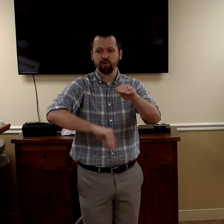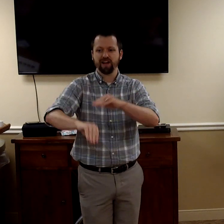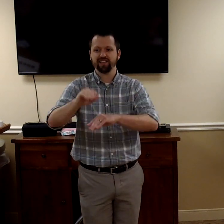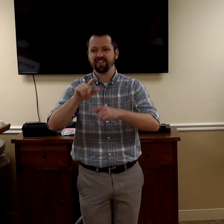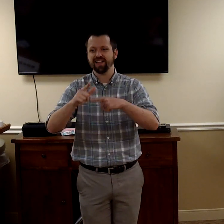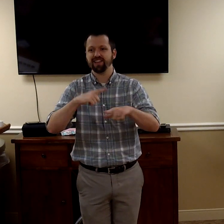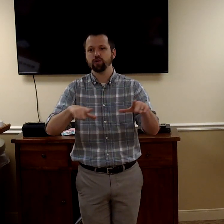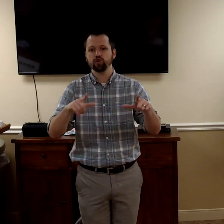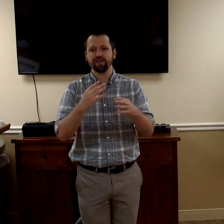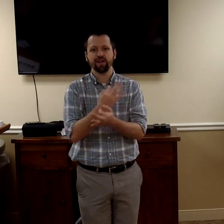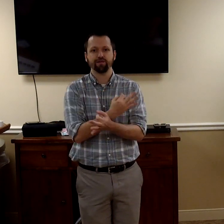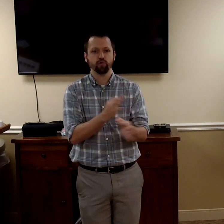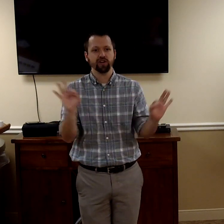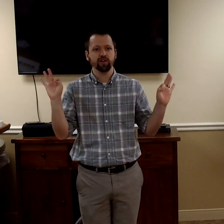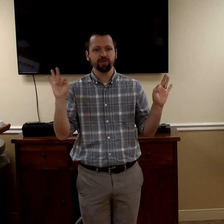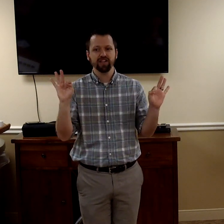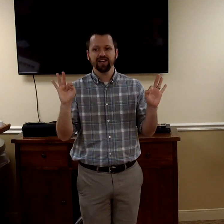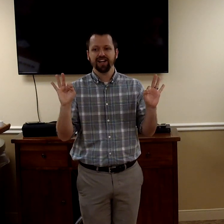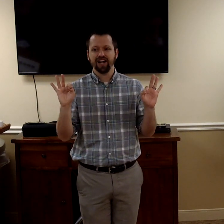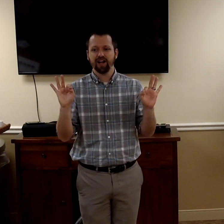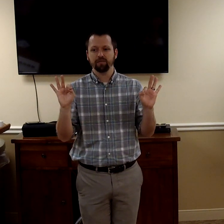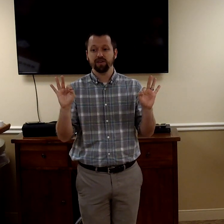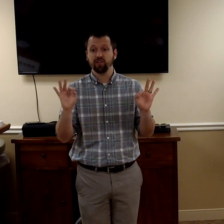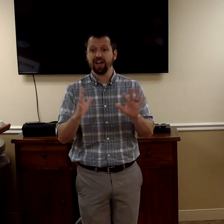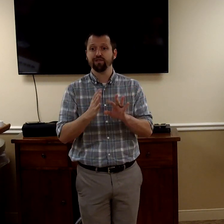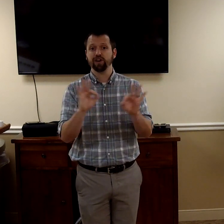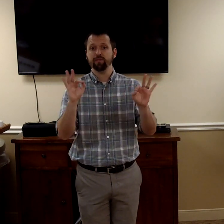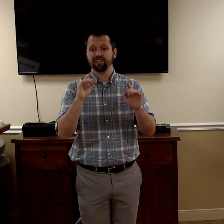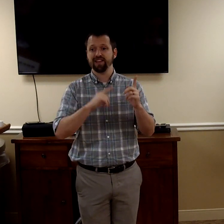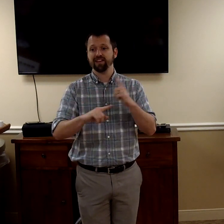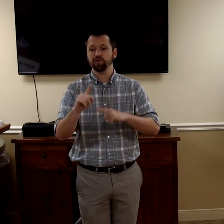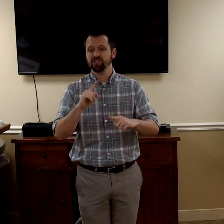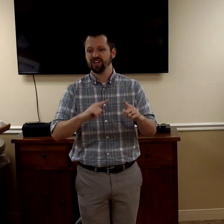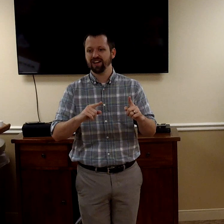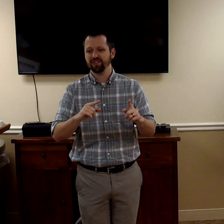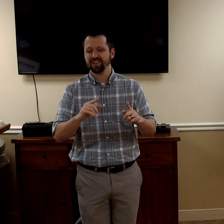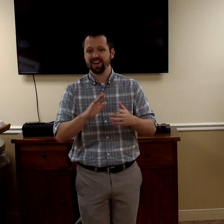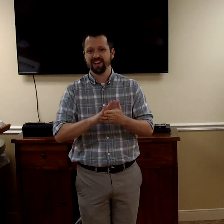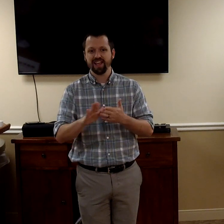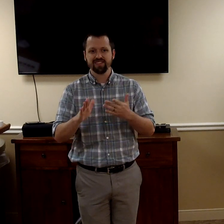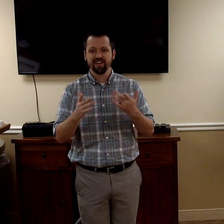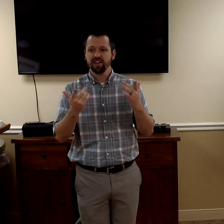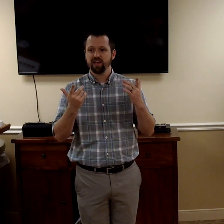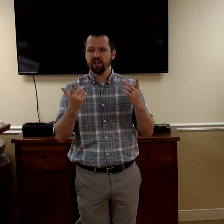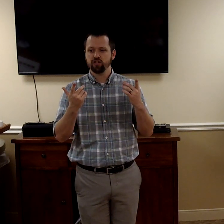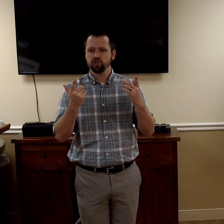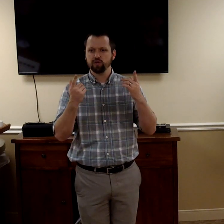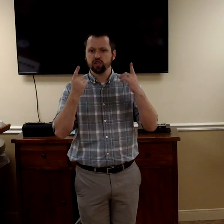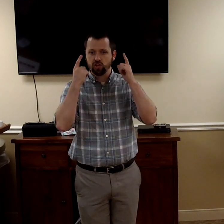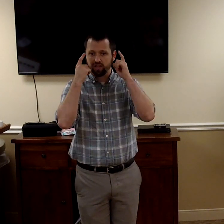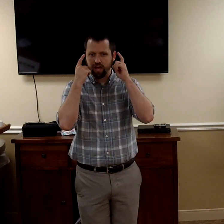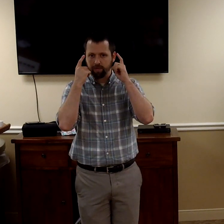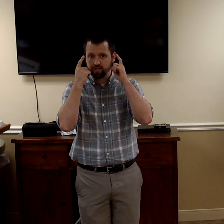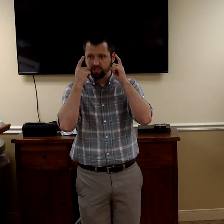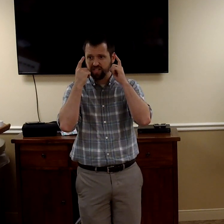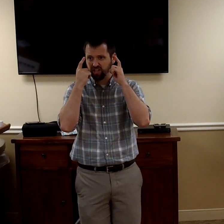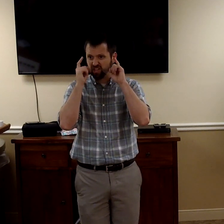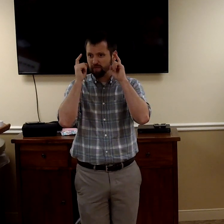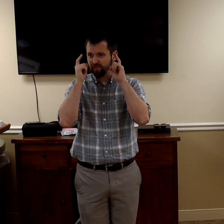around in sign language. You have that freedom. You have a lot of freedom in sign language. It's kind of nice. Usually when you show the topic, it's just like a little bit of an